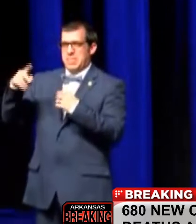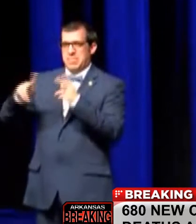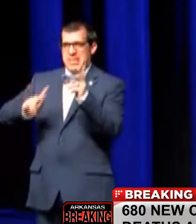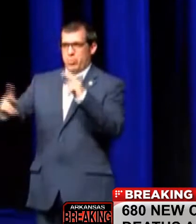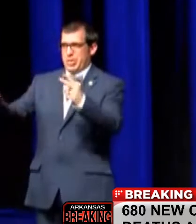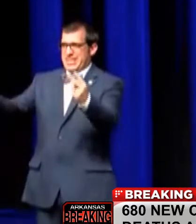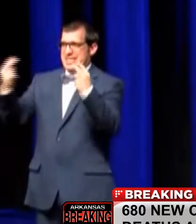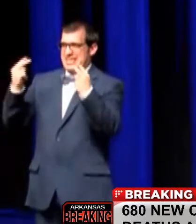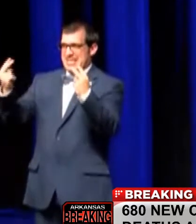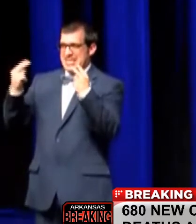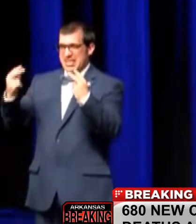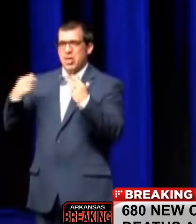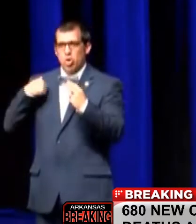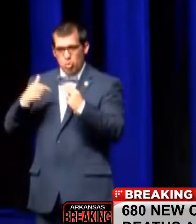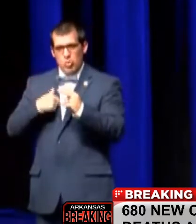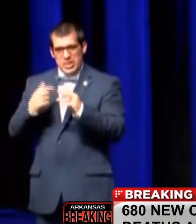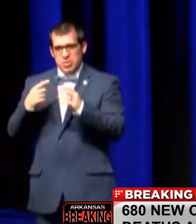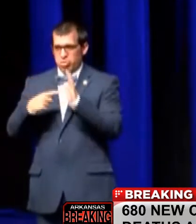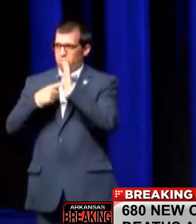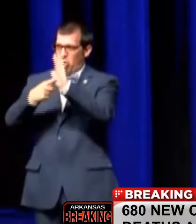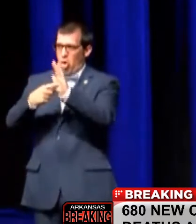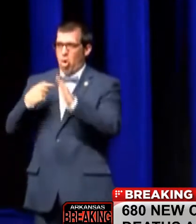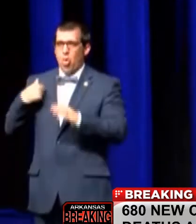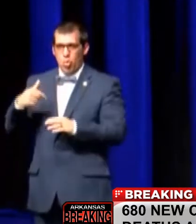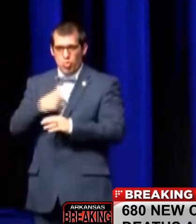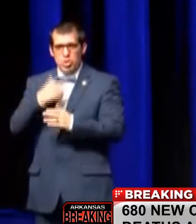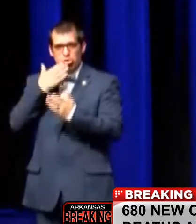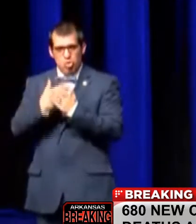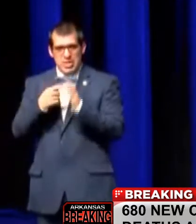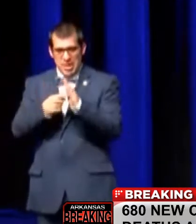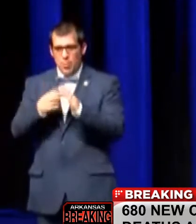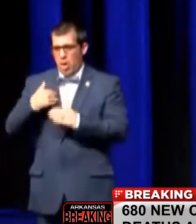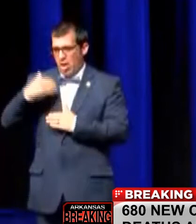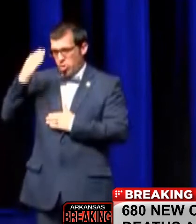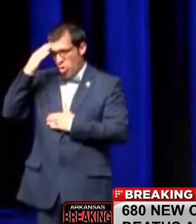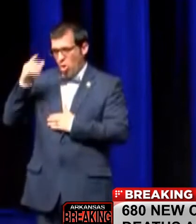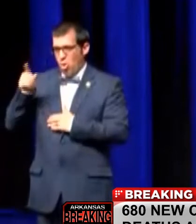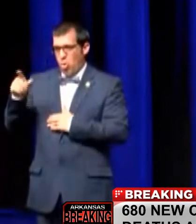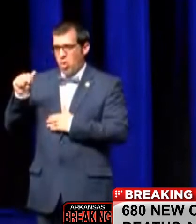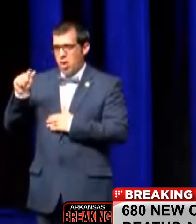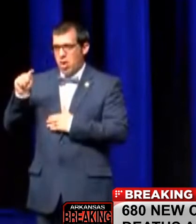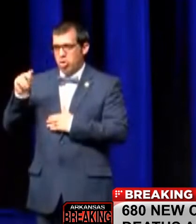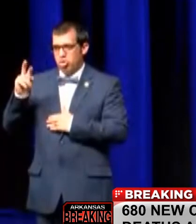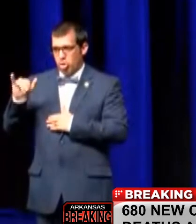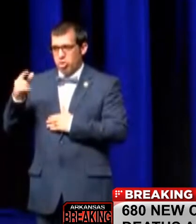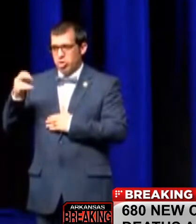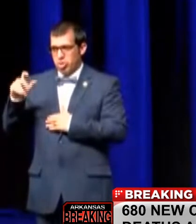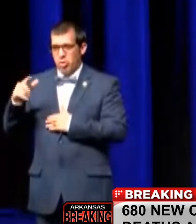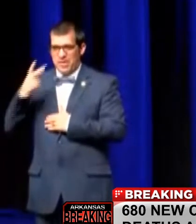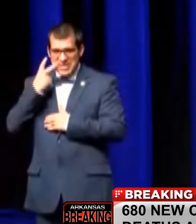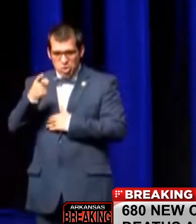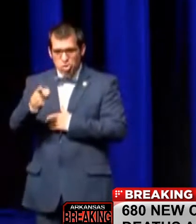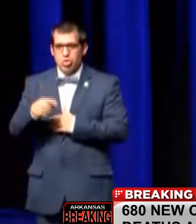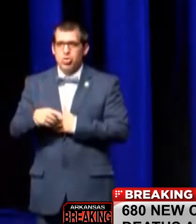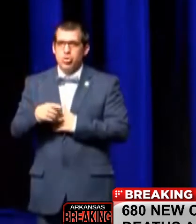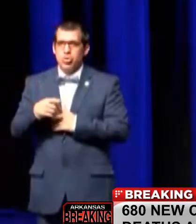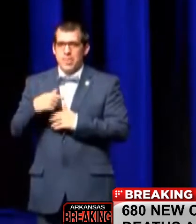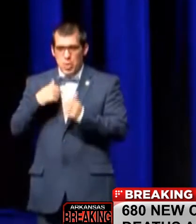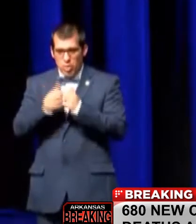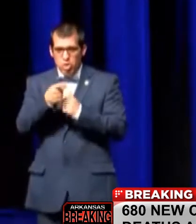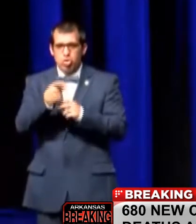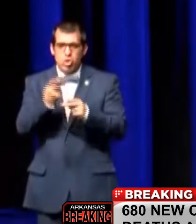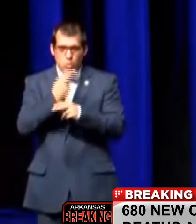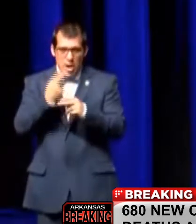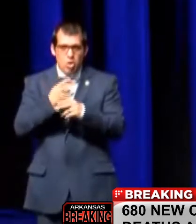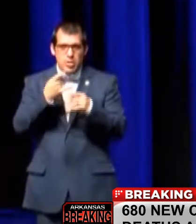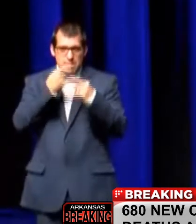we demonstrate that we're setting a good example. And I know the Attorney General, I've seen her, I've been with her, she wears a mask,